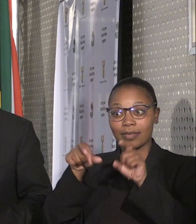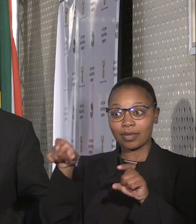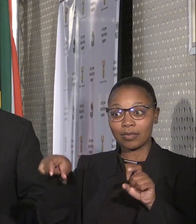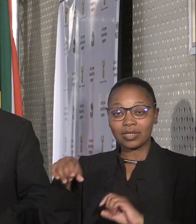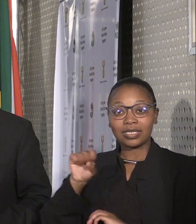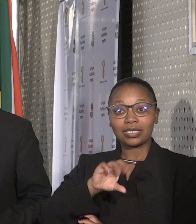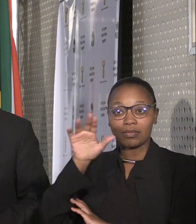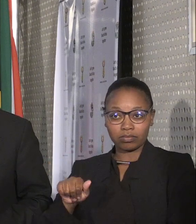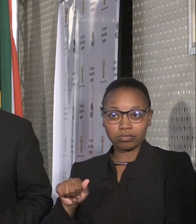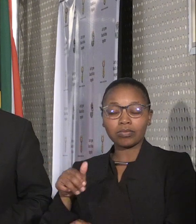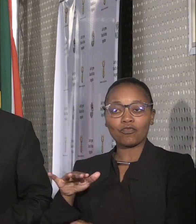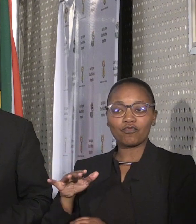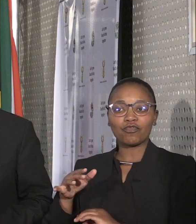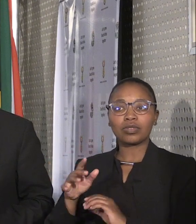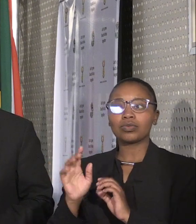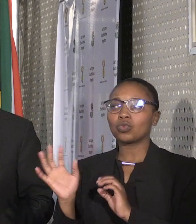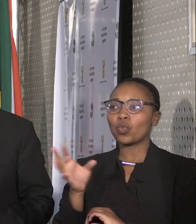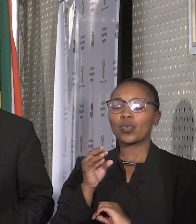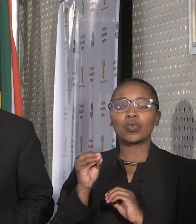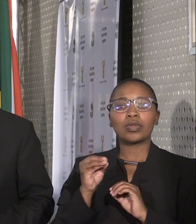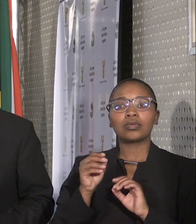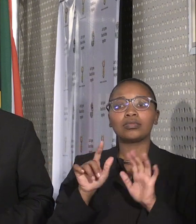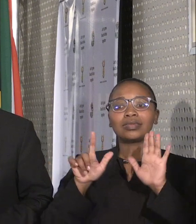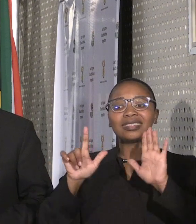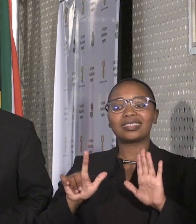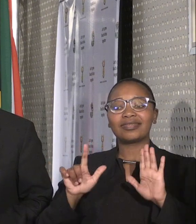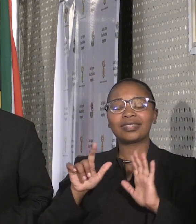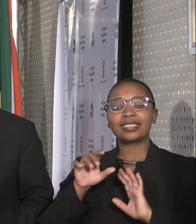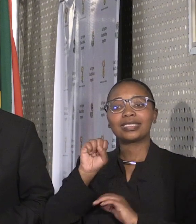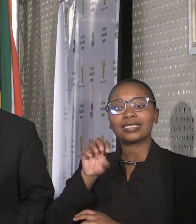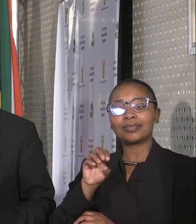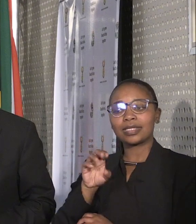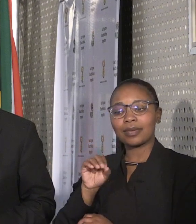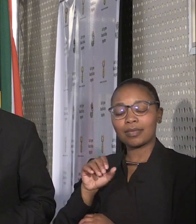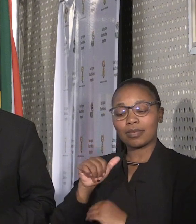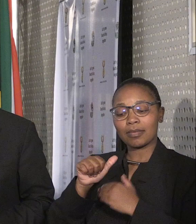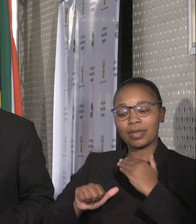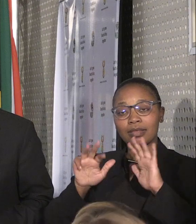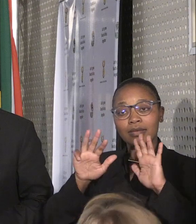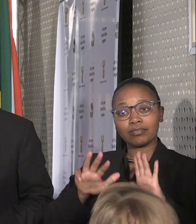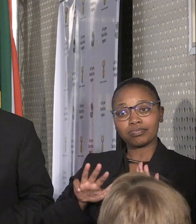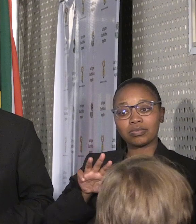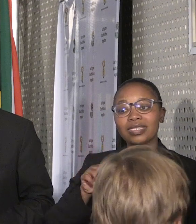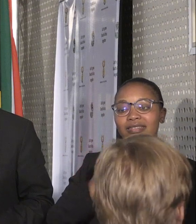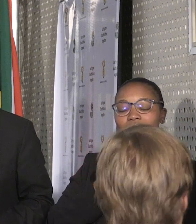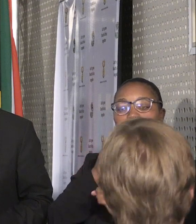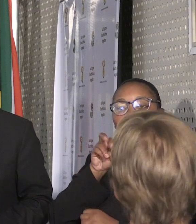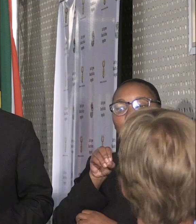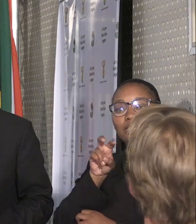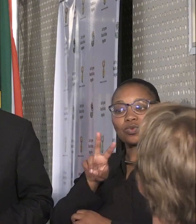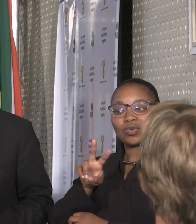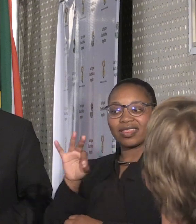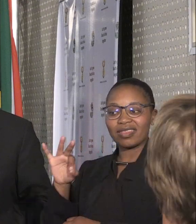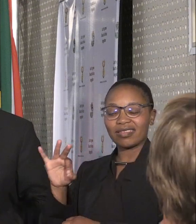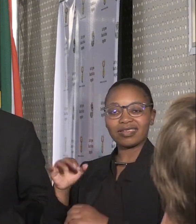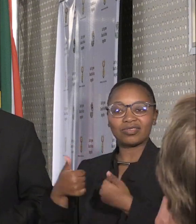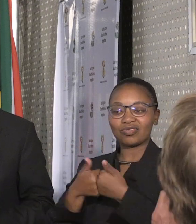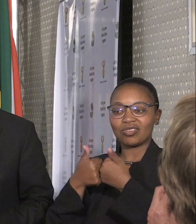was concluded on the 7th September 2023 without any challenges across all national payment